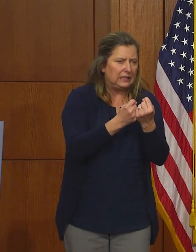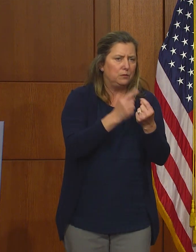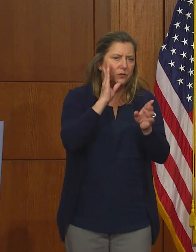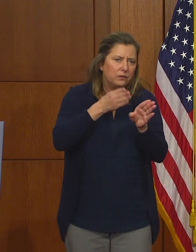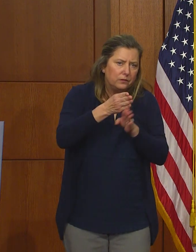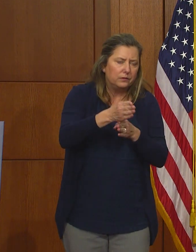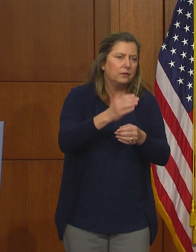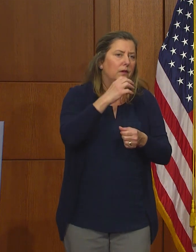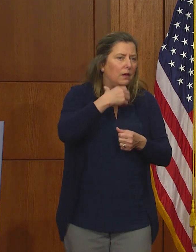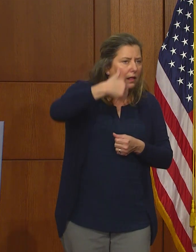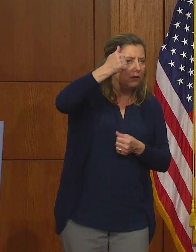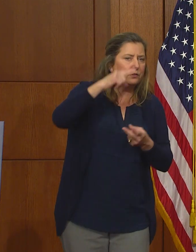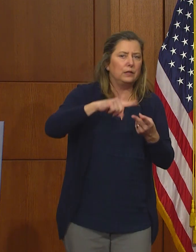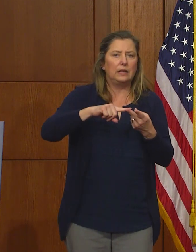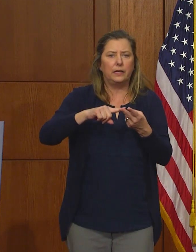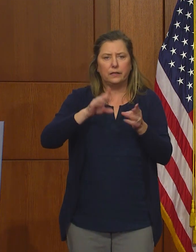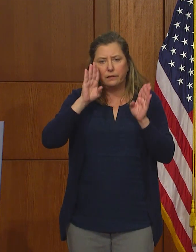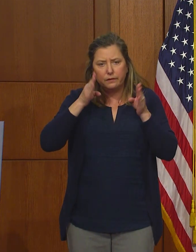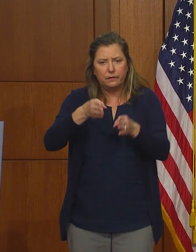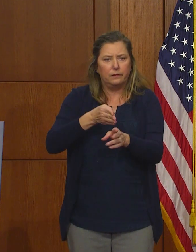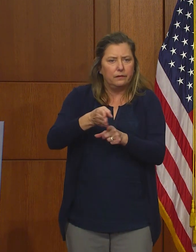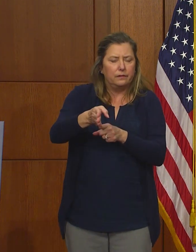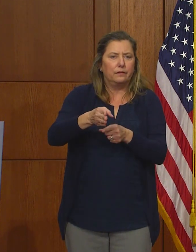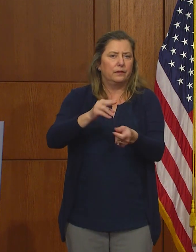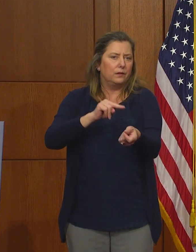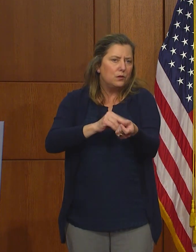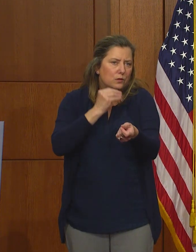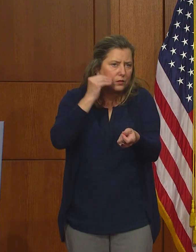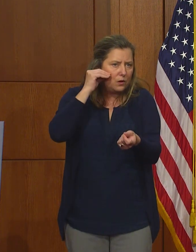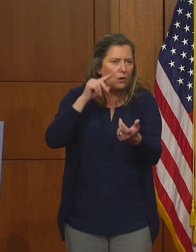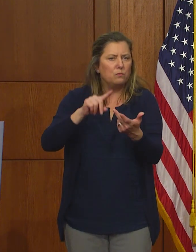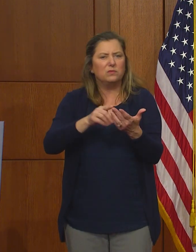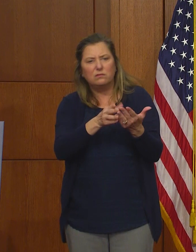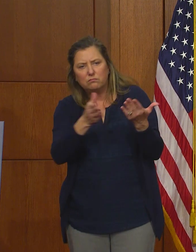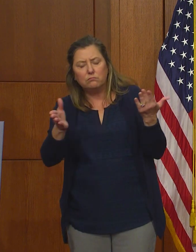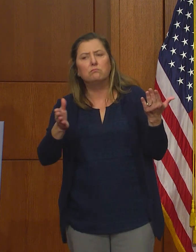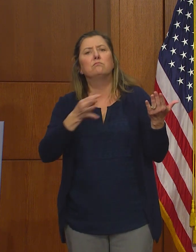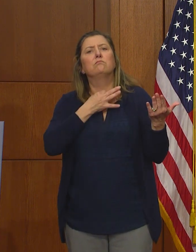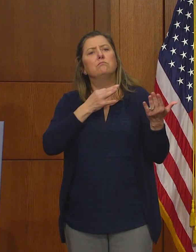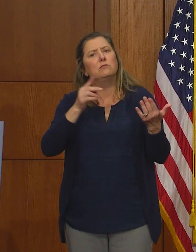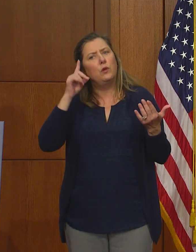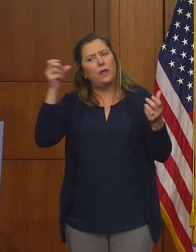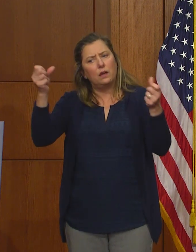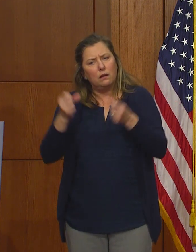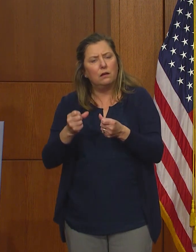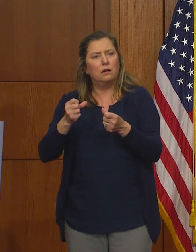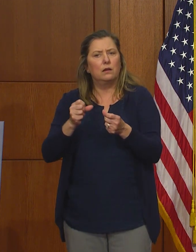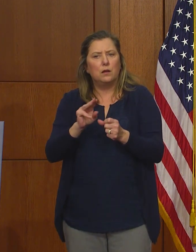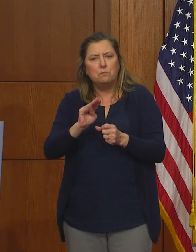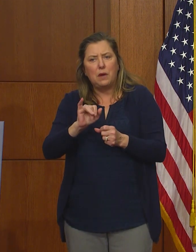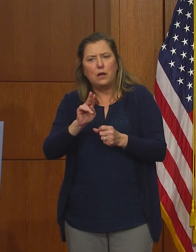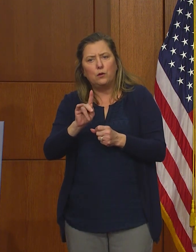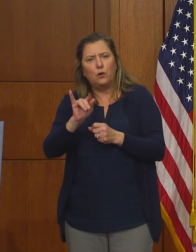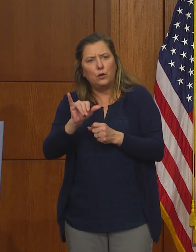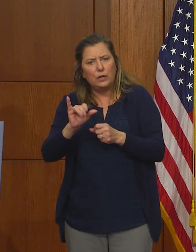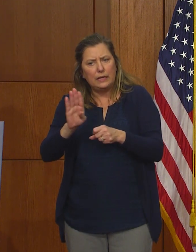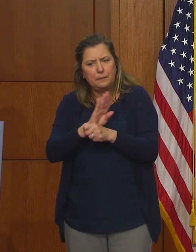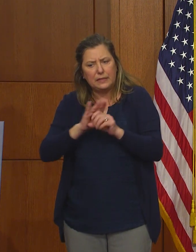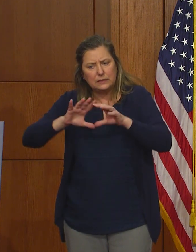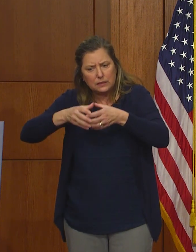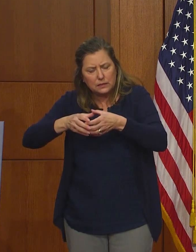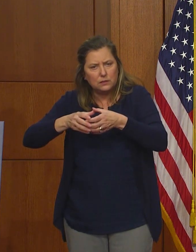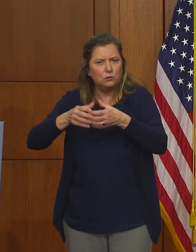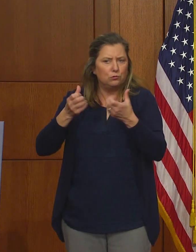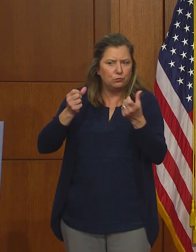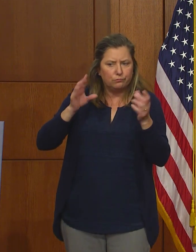consider maybe a kind of a hardcore team that could help minority businesses as we move toward opening,